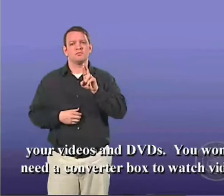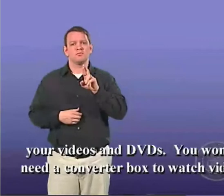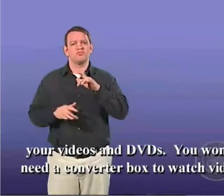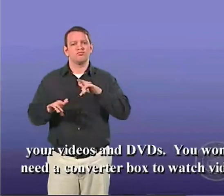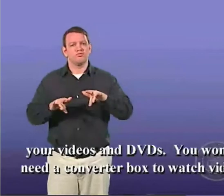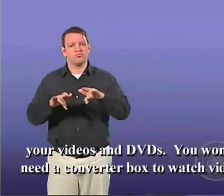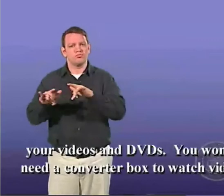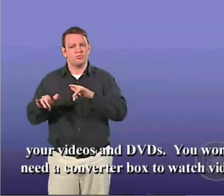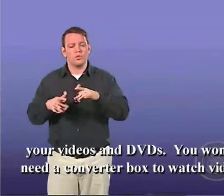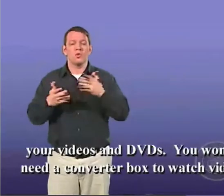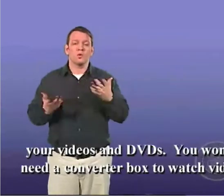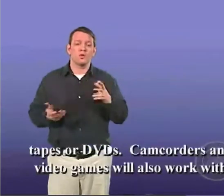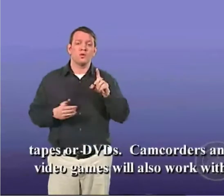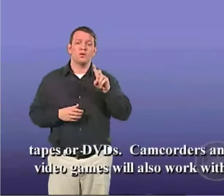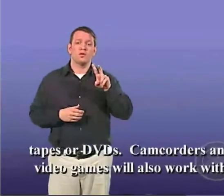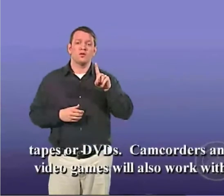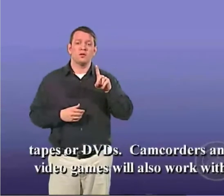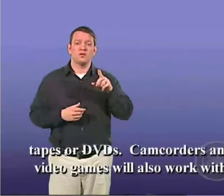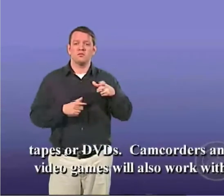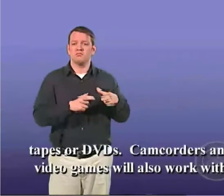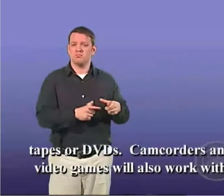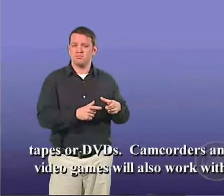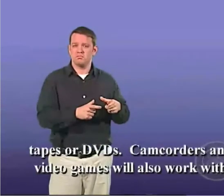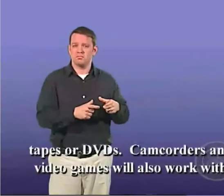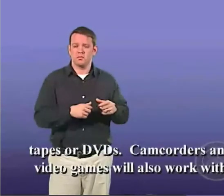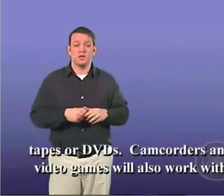to watch videotapes or DVDs.